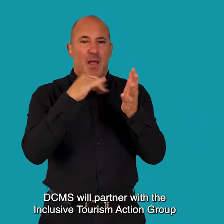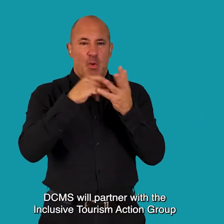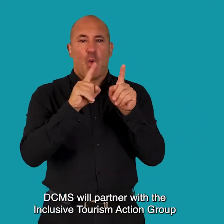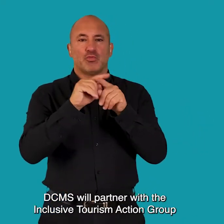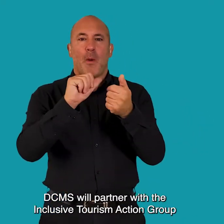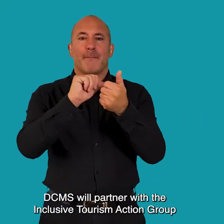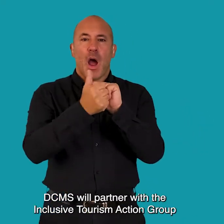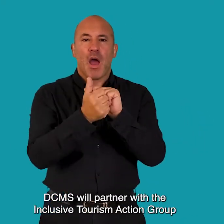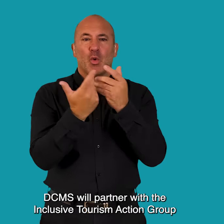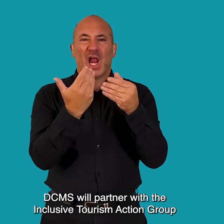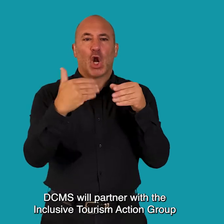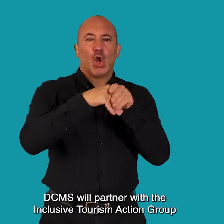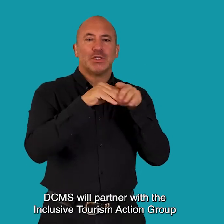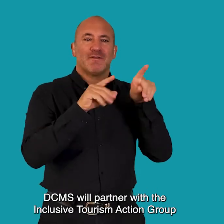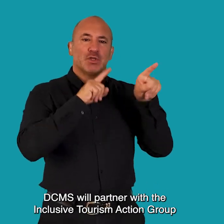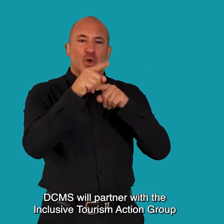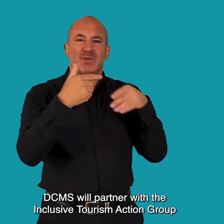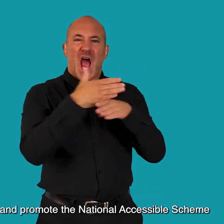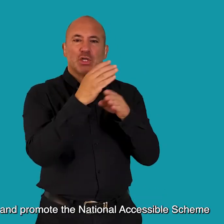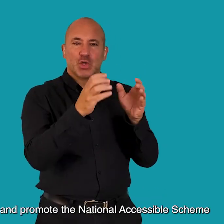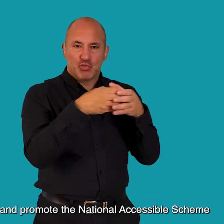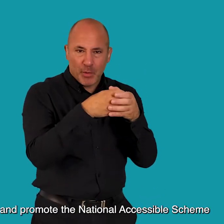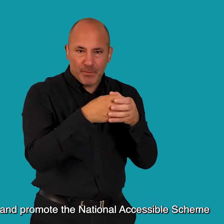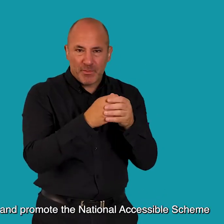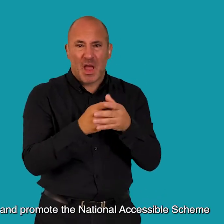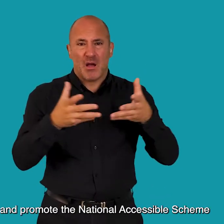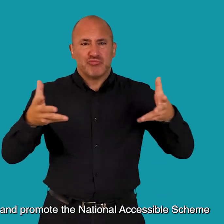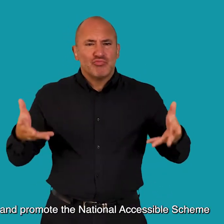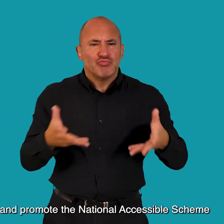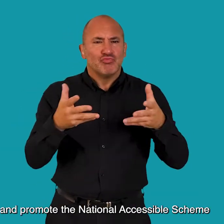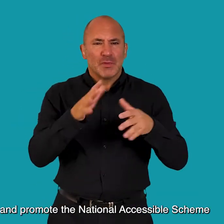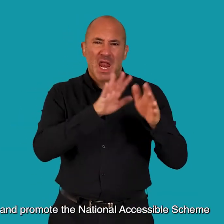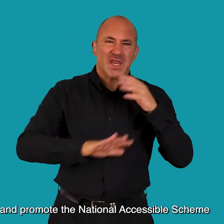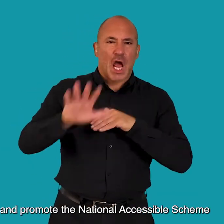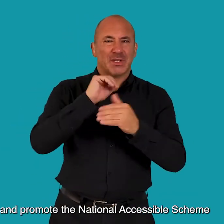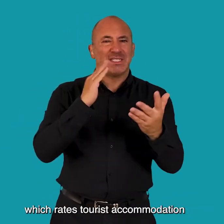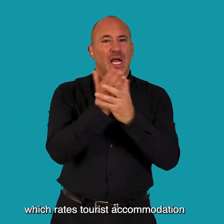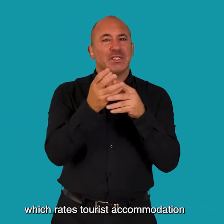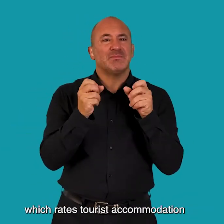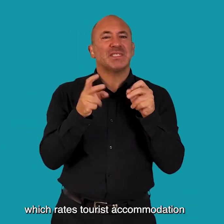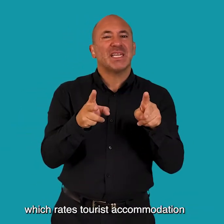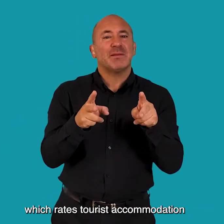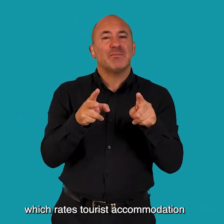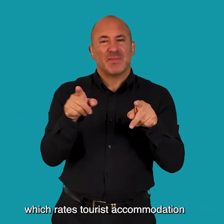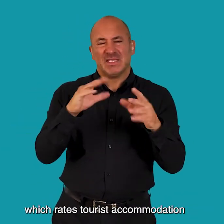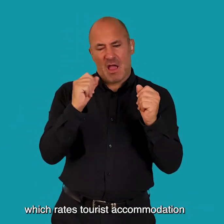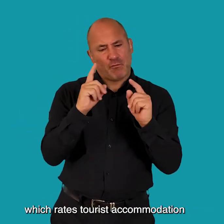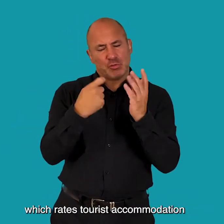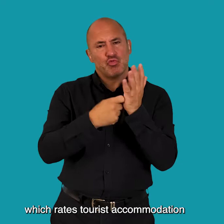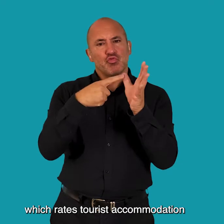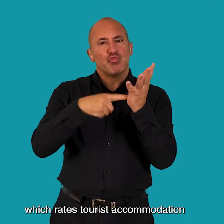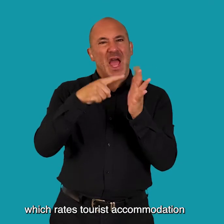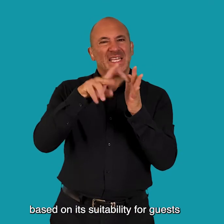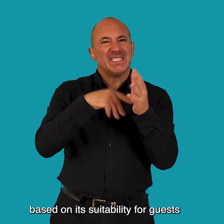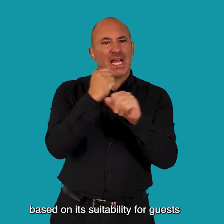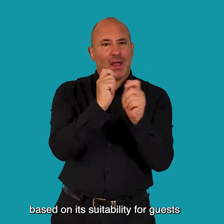with the Inclusive Tourism Action Group and promote the National Accessible Scheme, which rates tourist accommodation based on